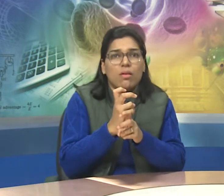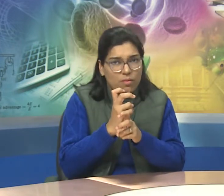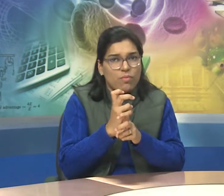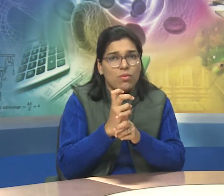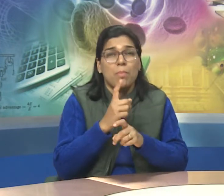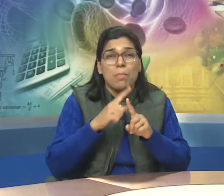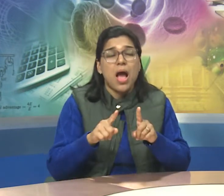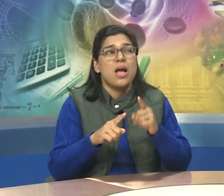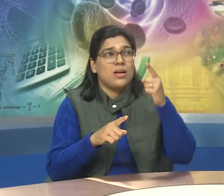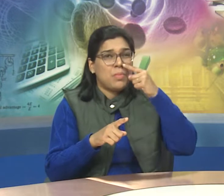find it difficult